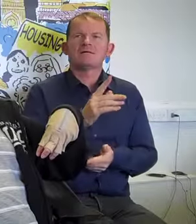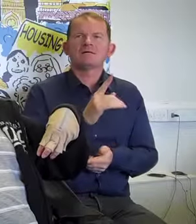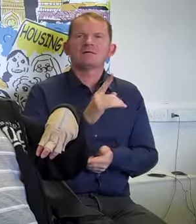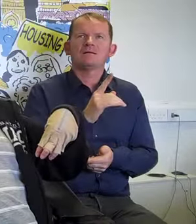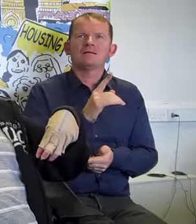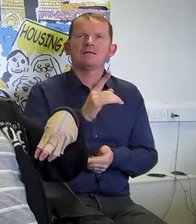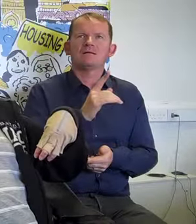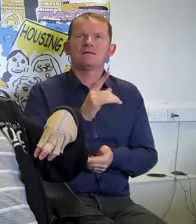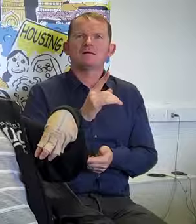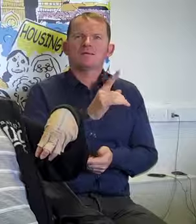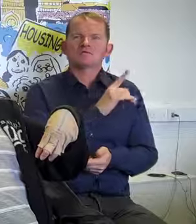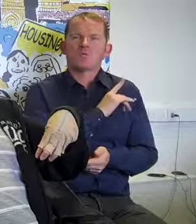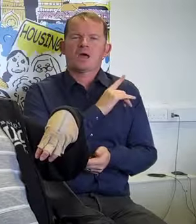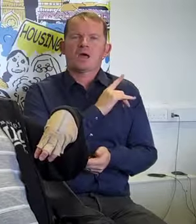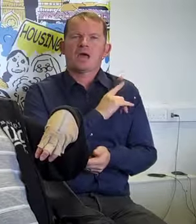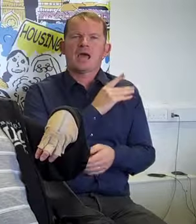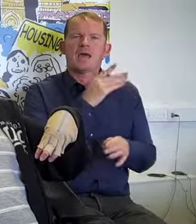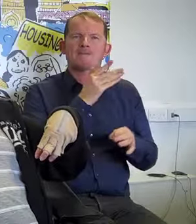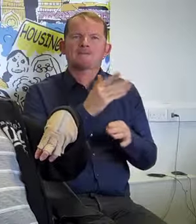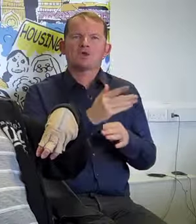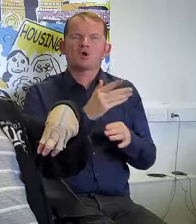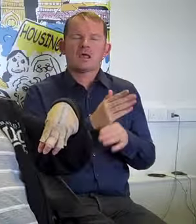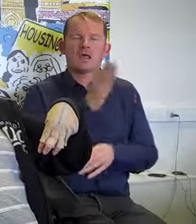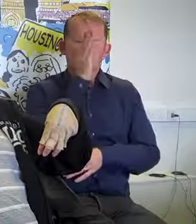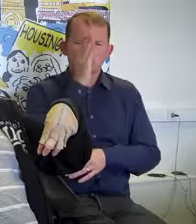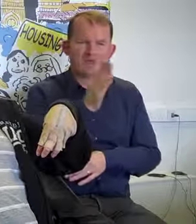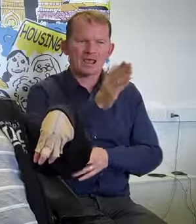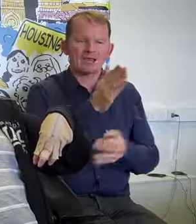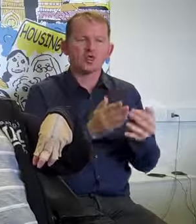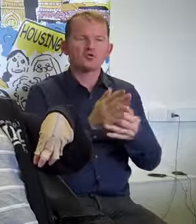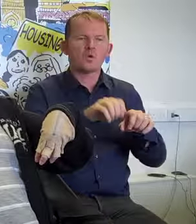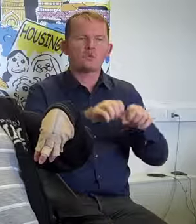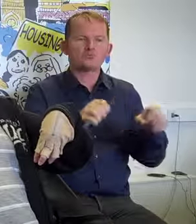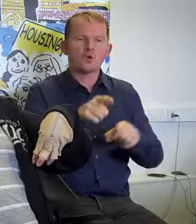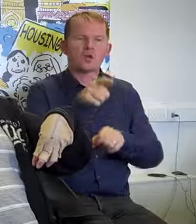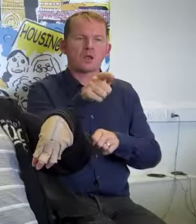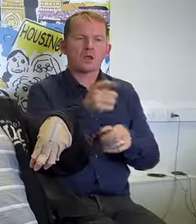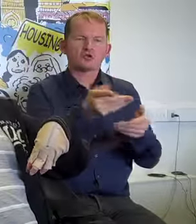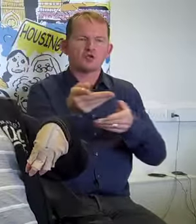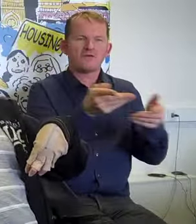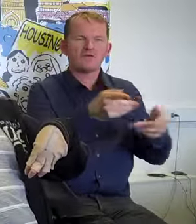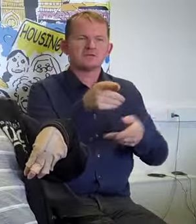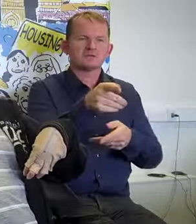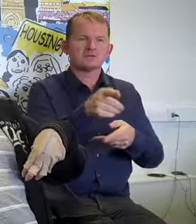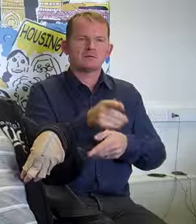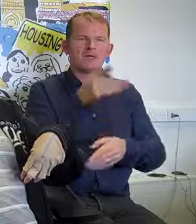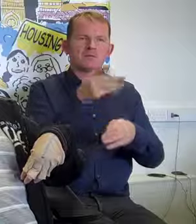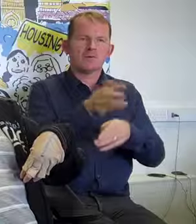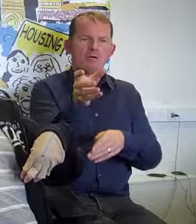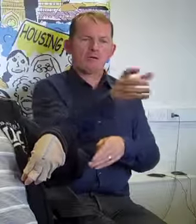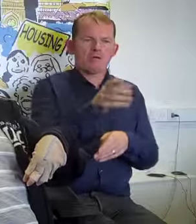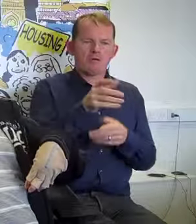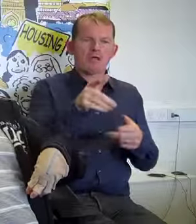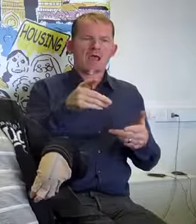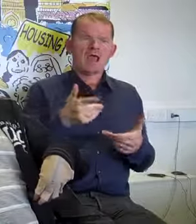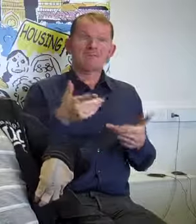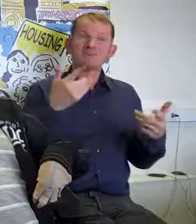employ them directly through a broker because if you've got problems with your PA,